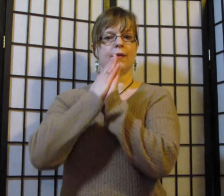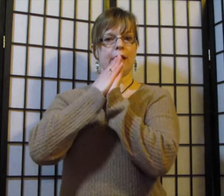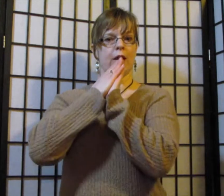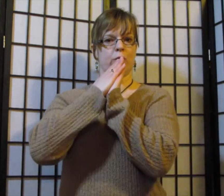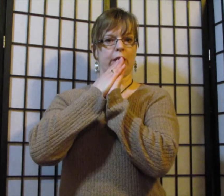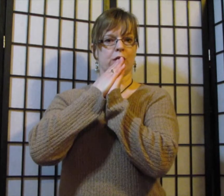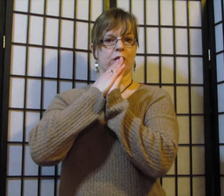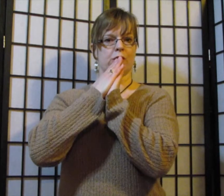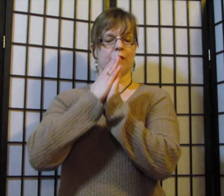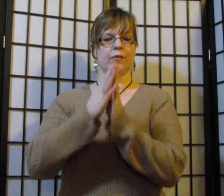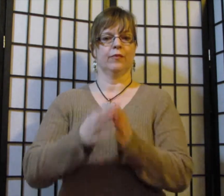sandwich,